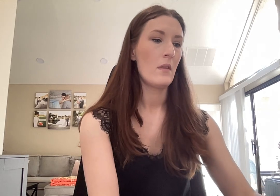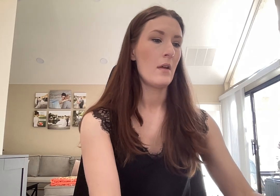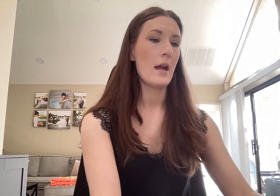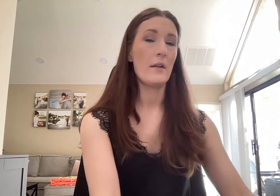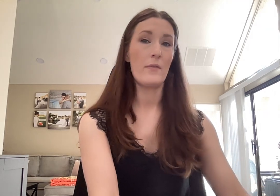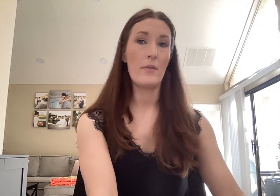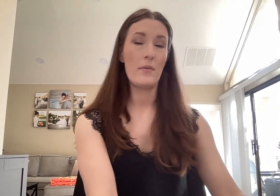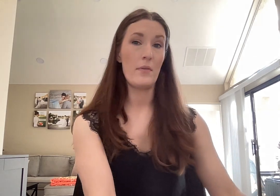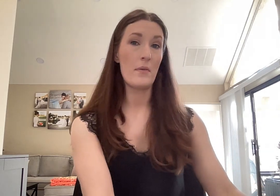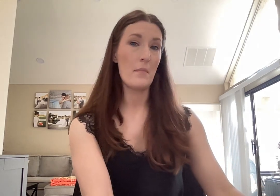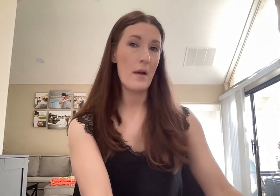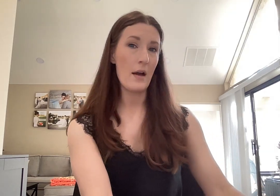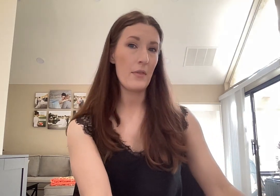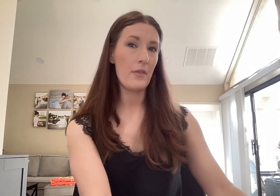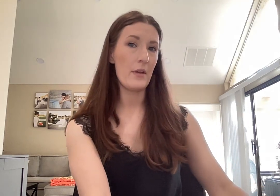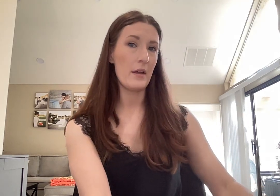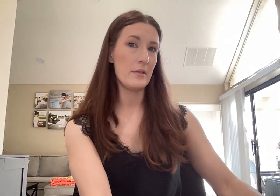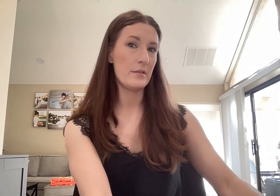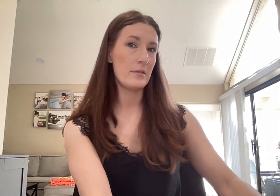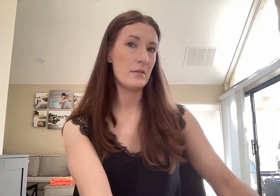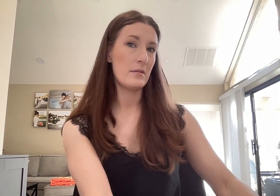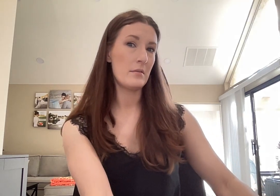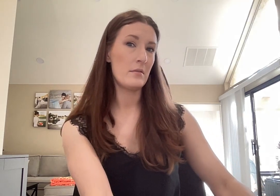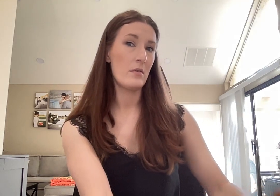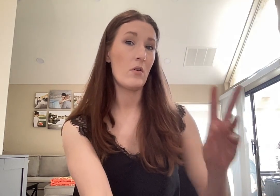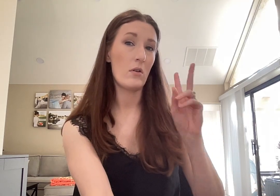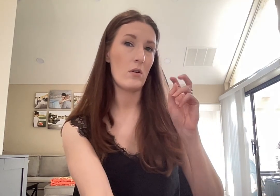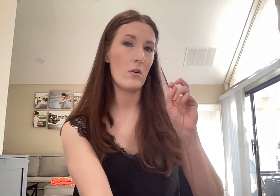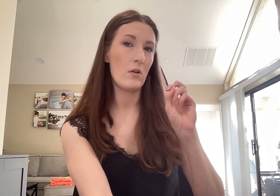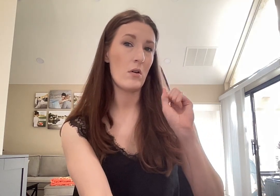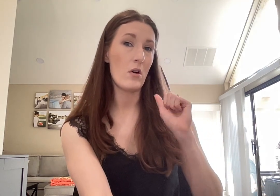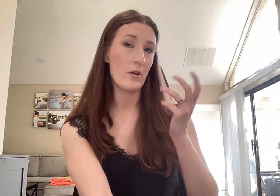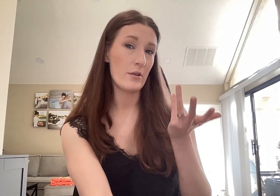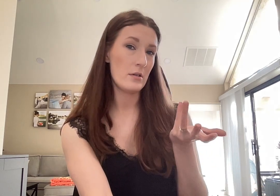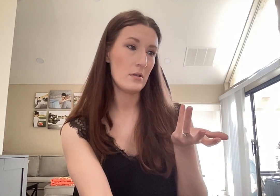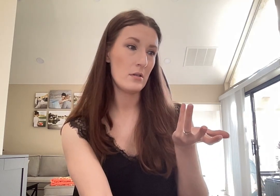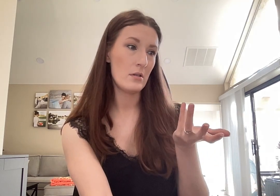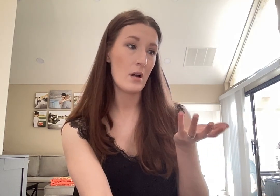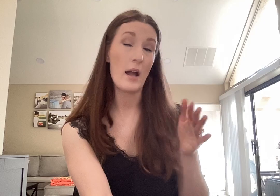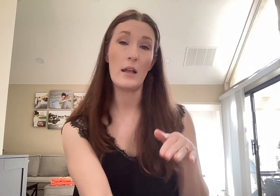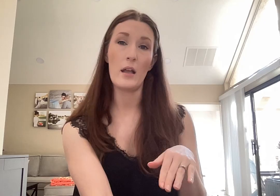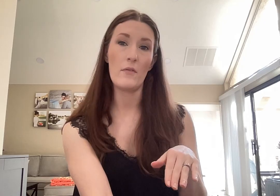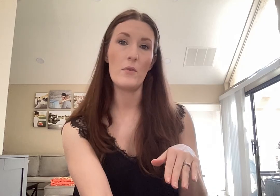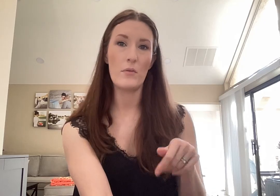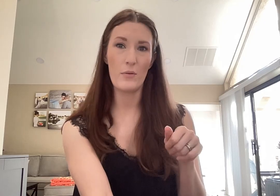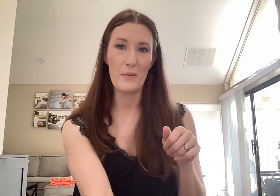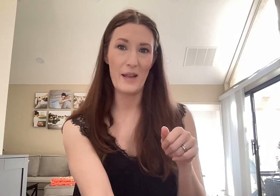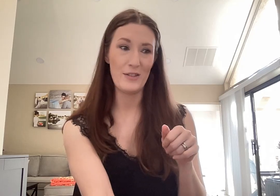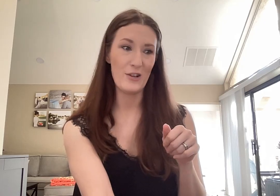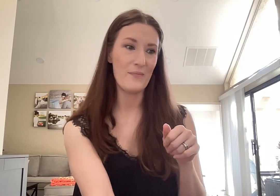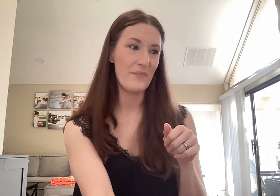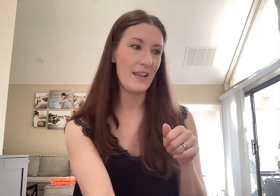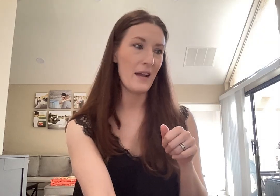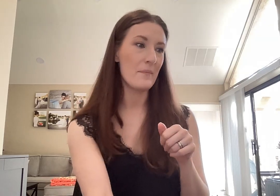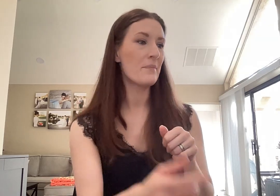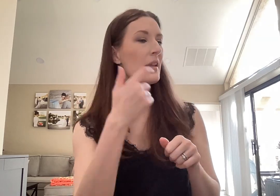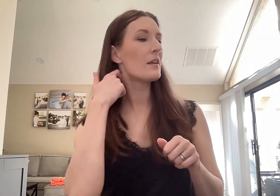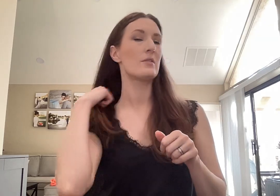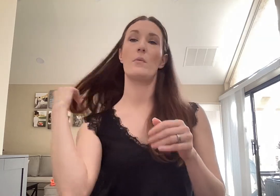And if the math is hard, I gave you the remainder. Okay, so we